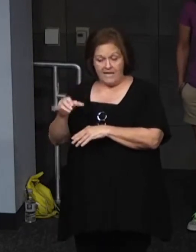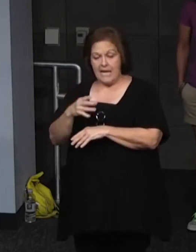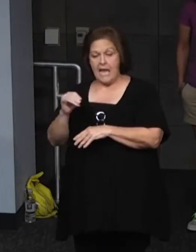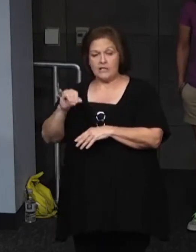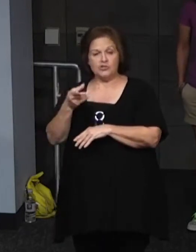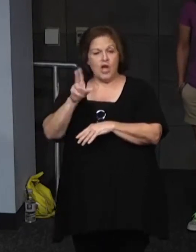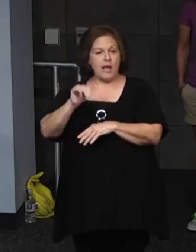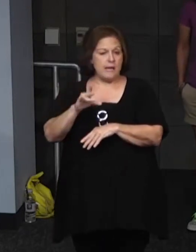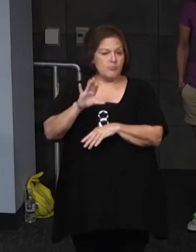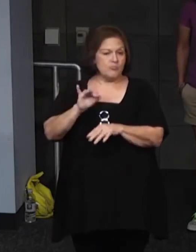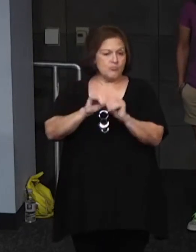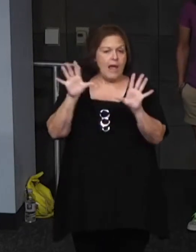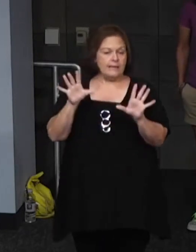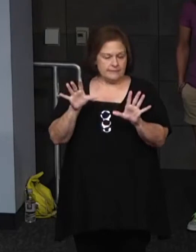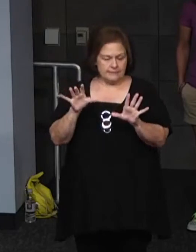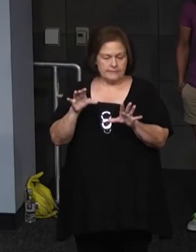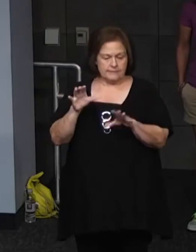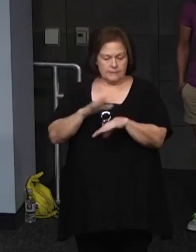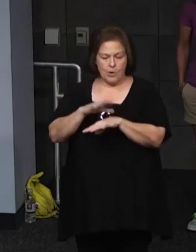Bright Playground on Cleary.